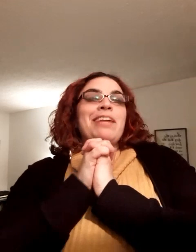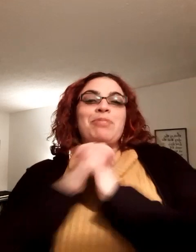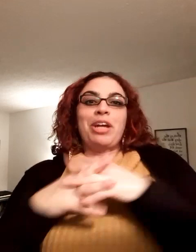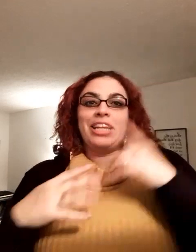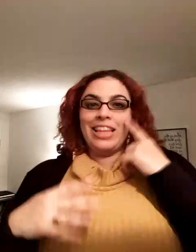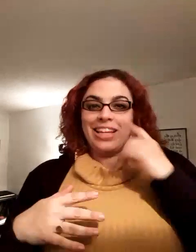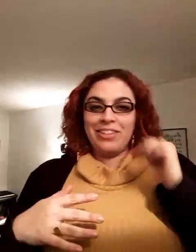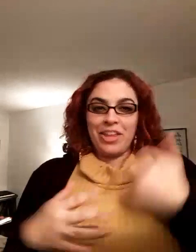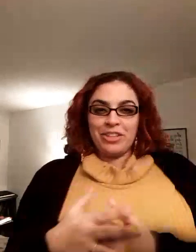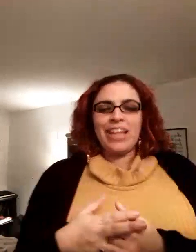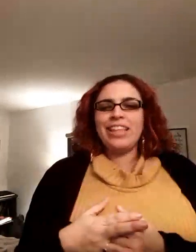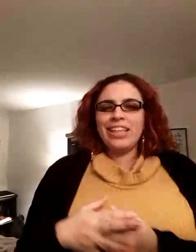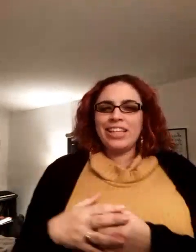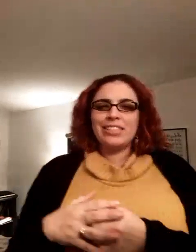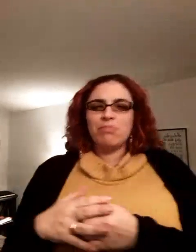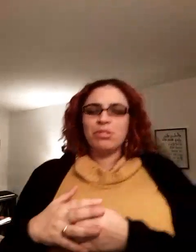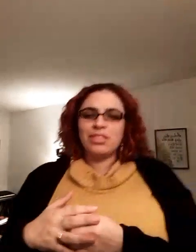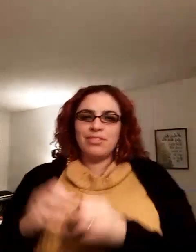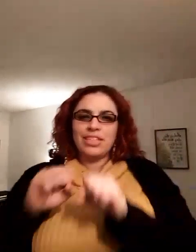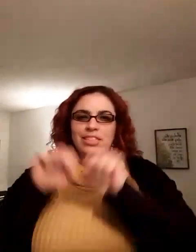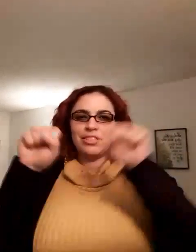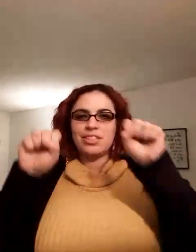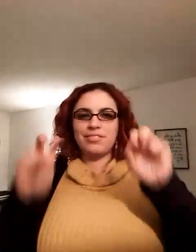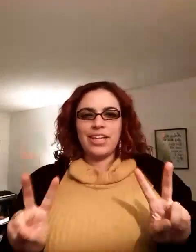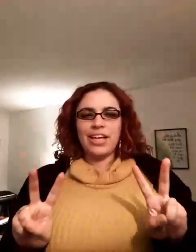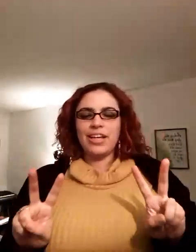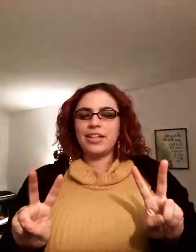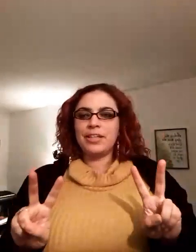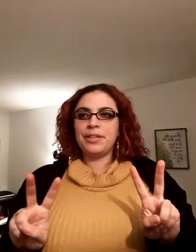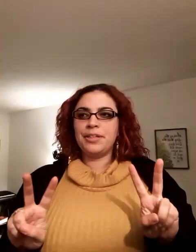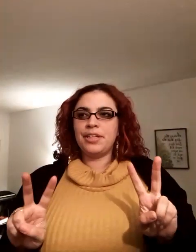I'm trying to think of the others. I think that's most of it. So savanna,